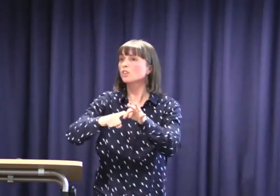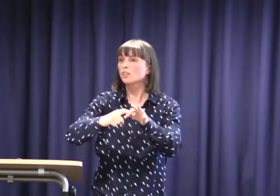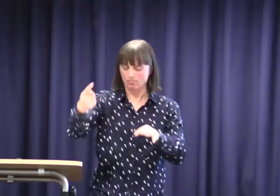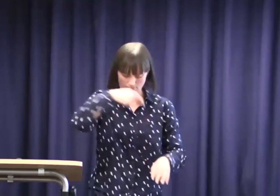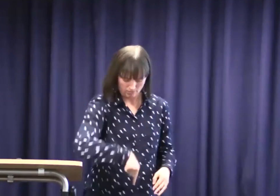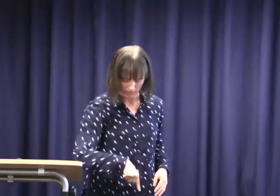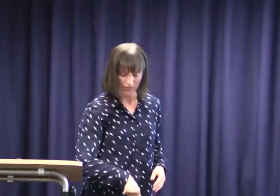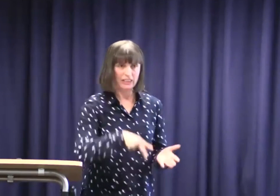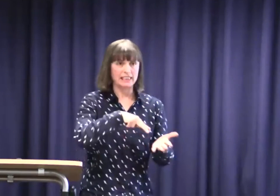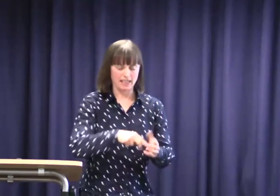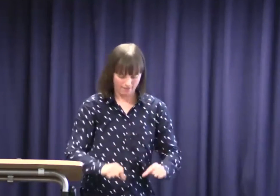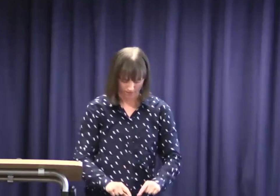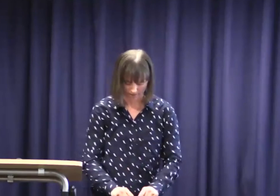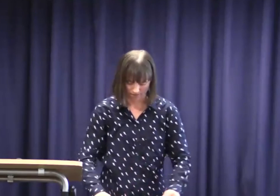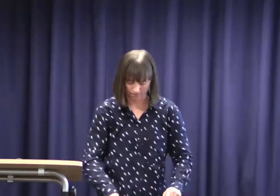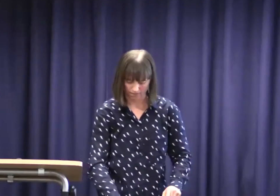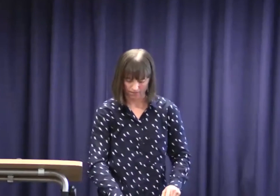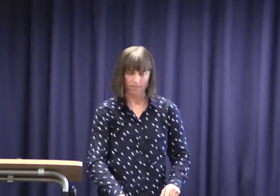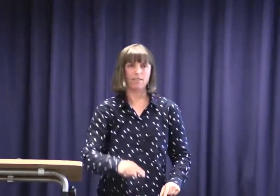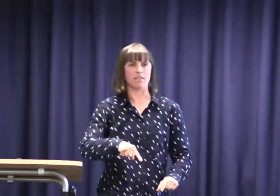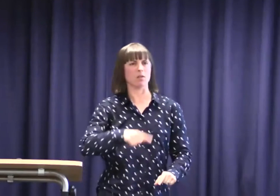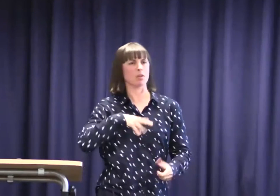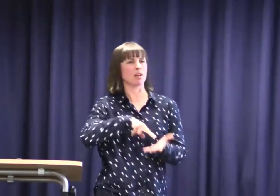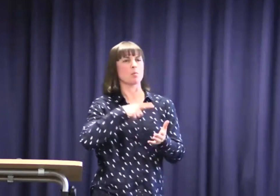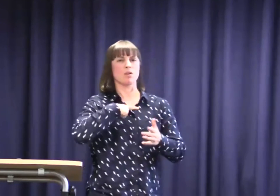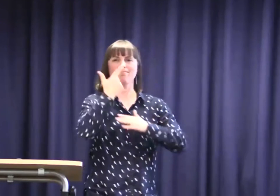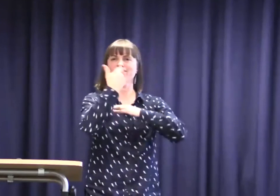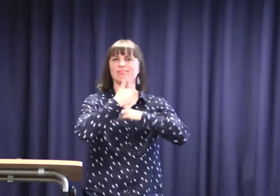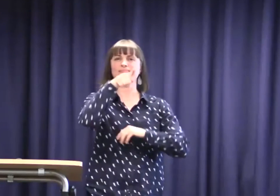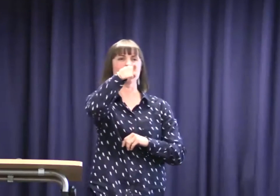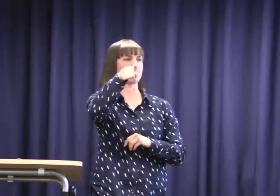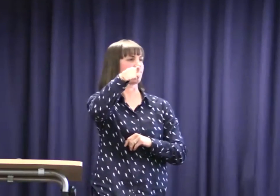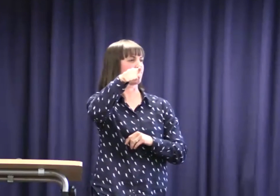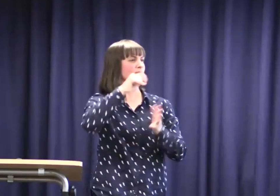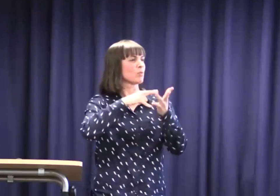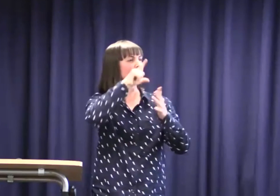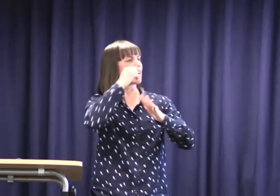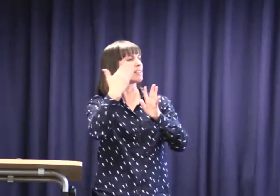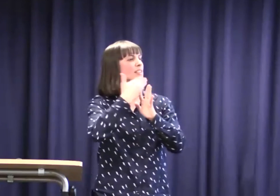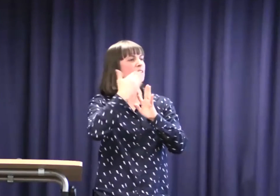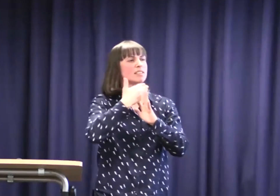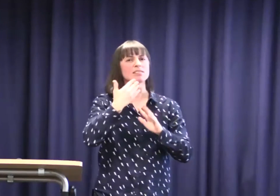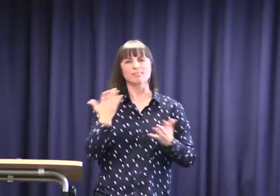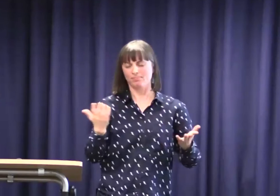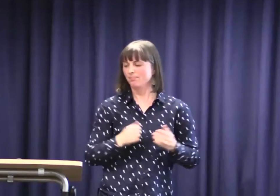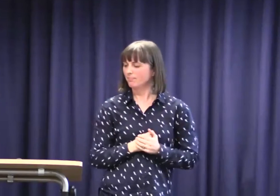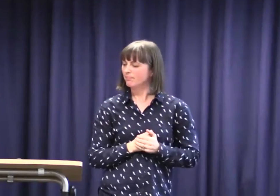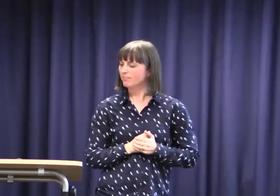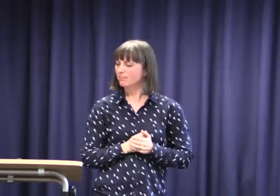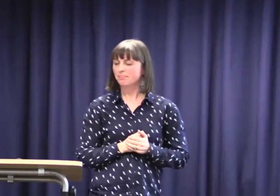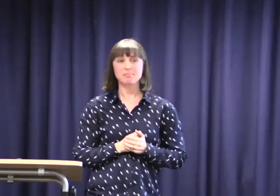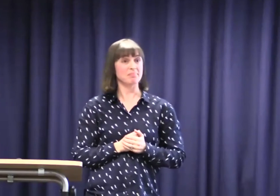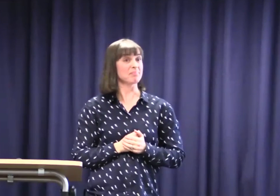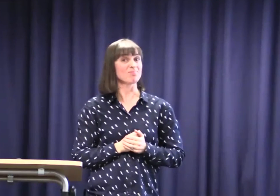out there. So if anyone has any questions, we've got the stage taped here. So please come up, because we need